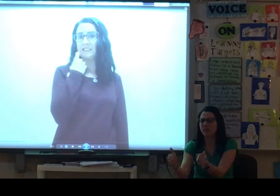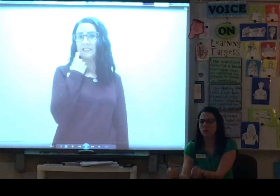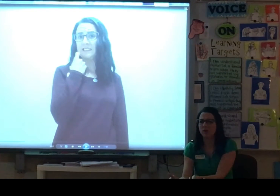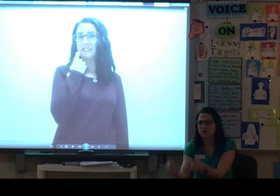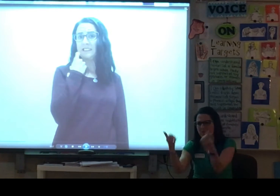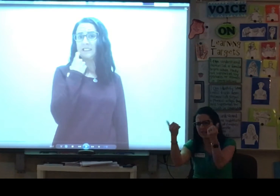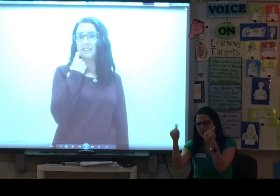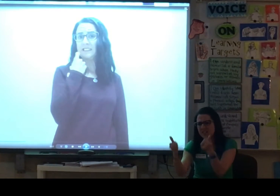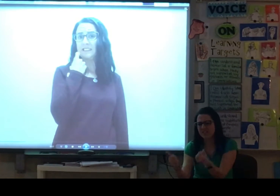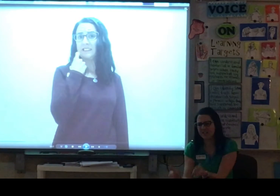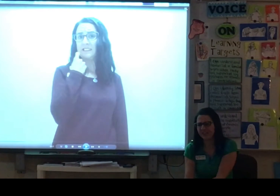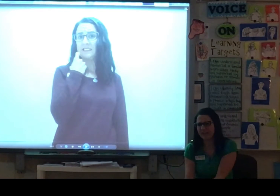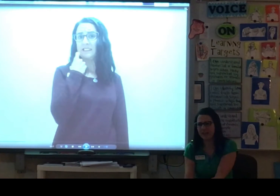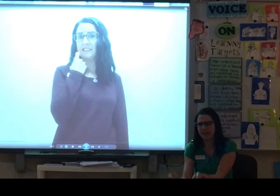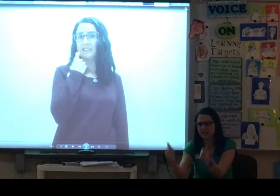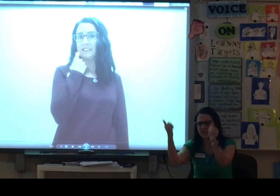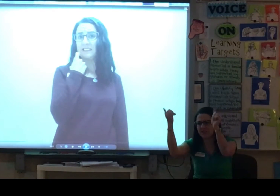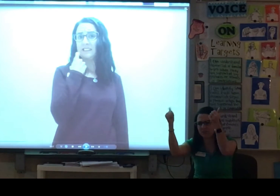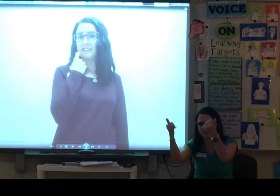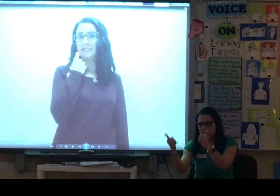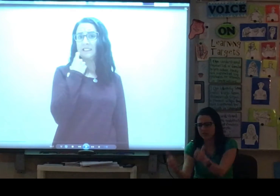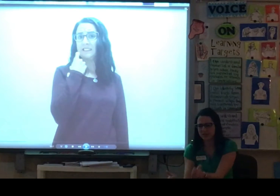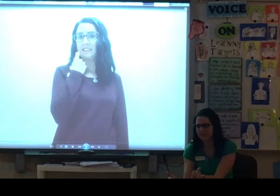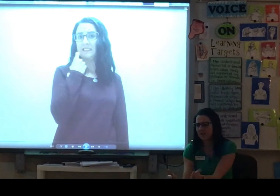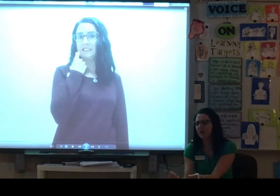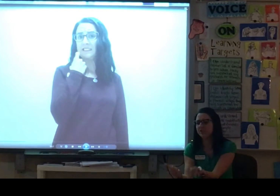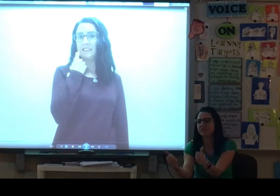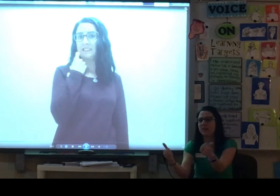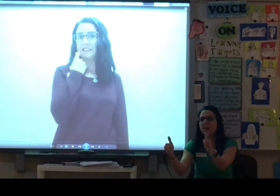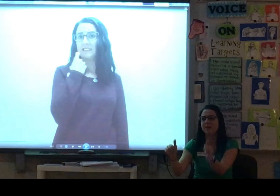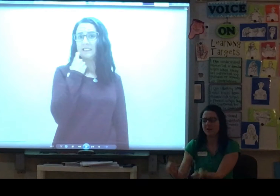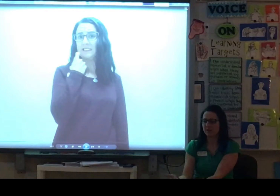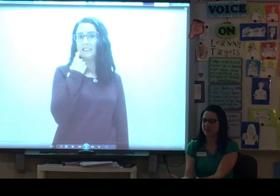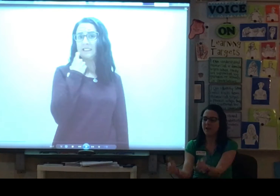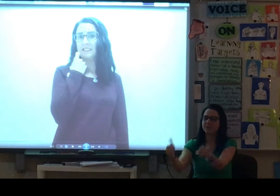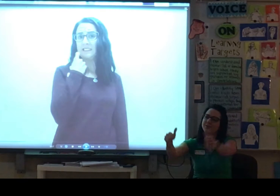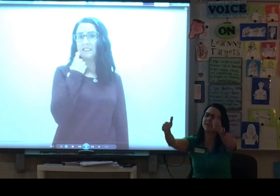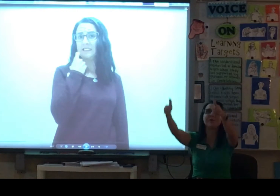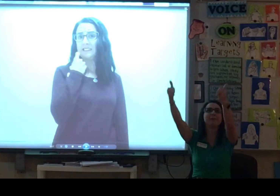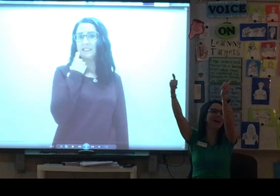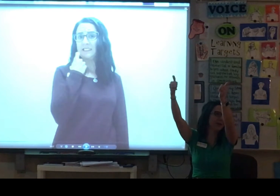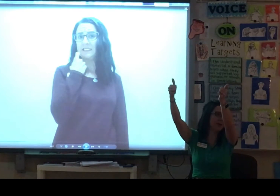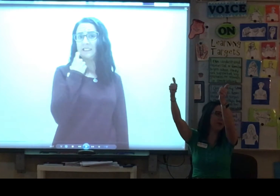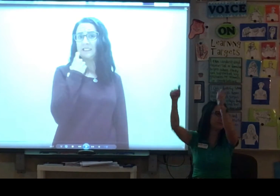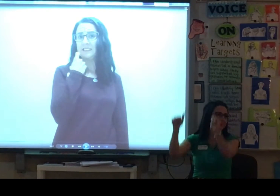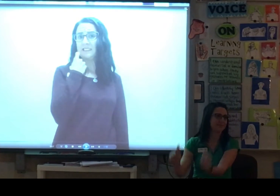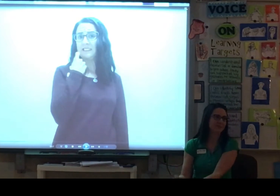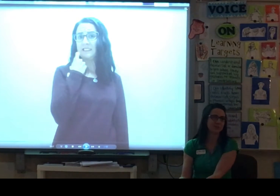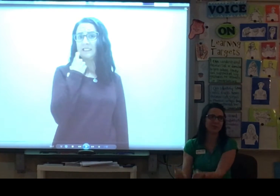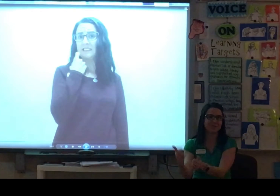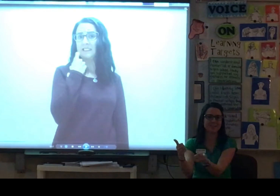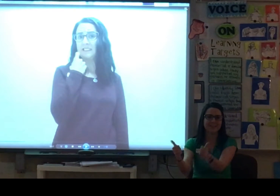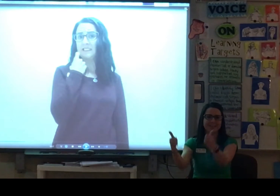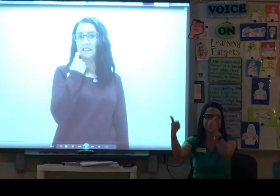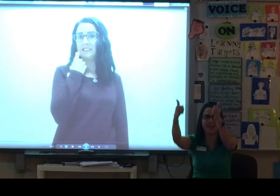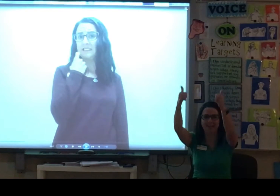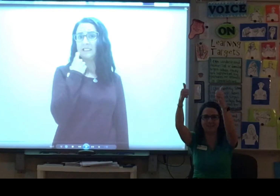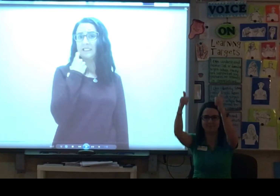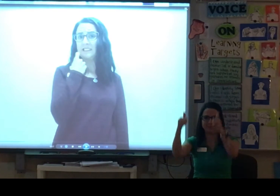getting worse, like it's deteriorating, it's getting worse, and it's not going to start going back up. There's no, this isn't a sign. It's only down